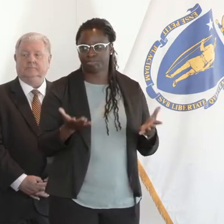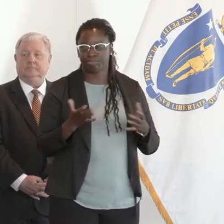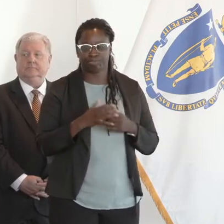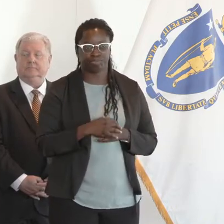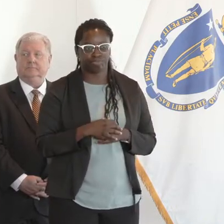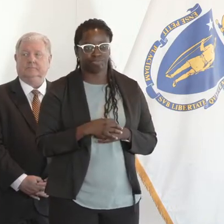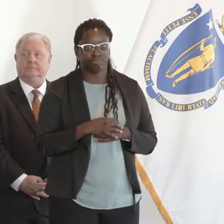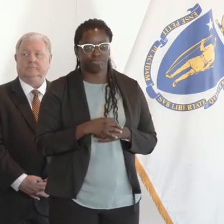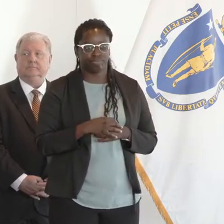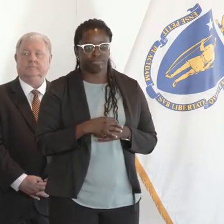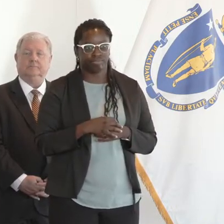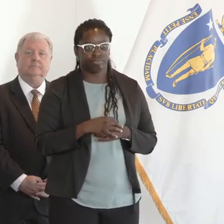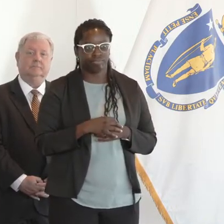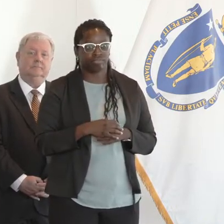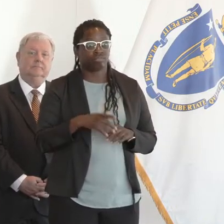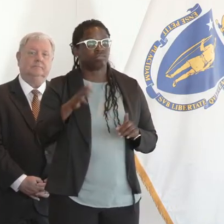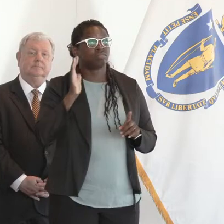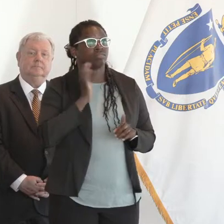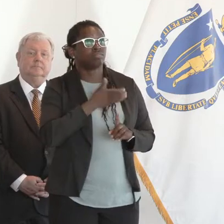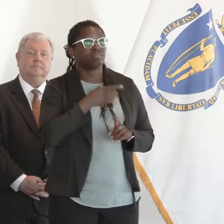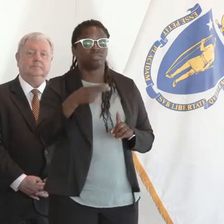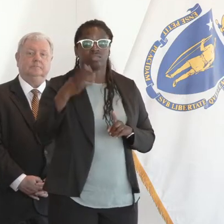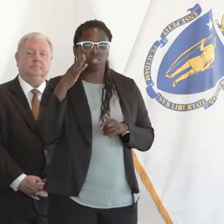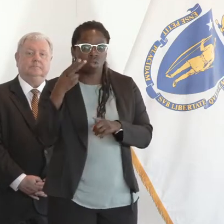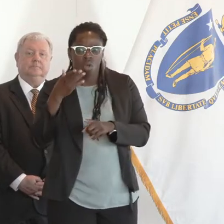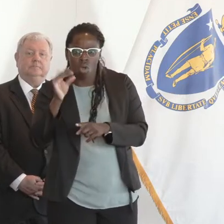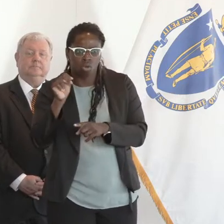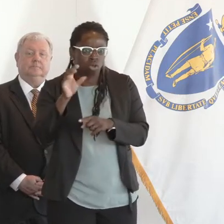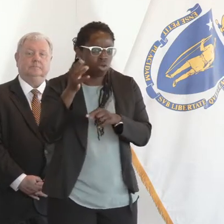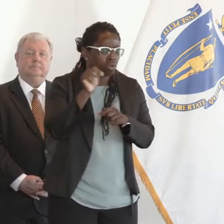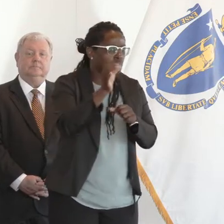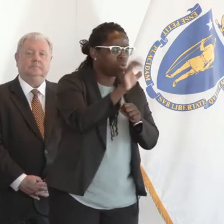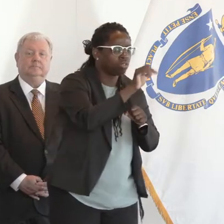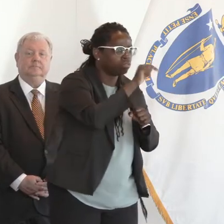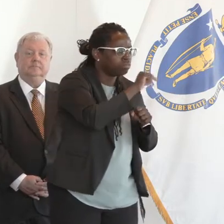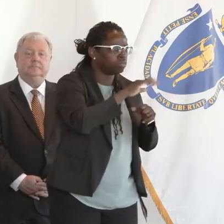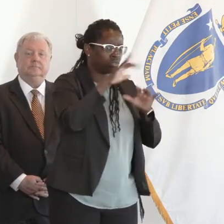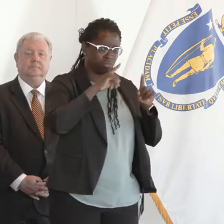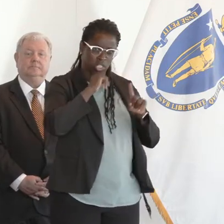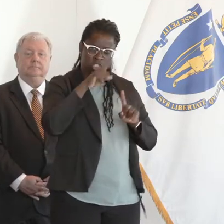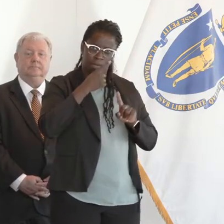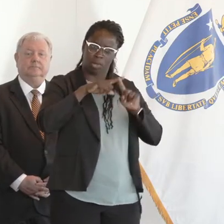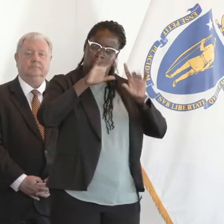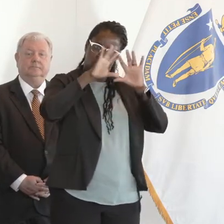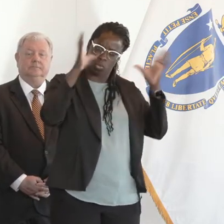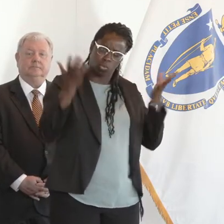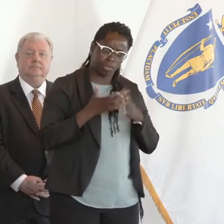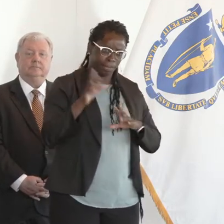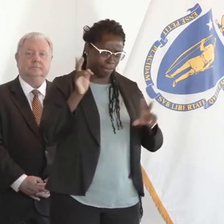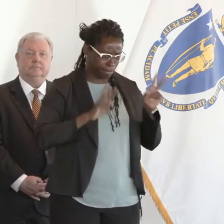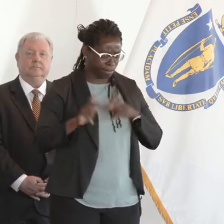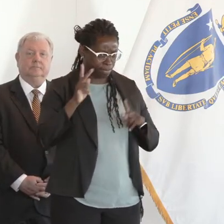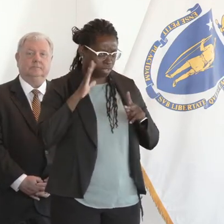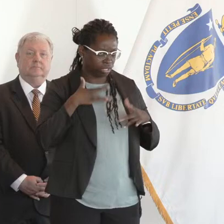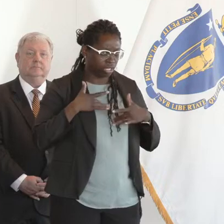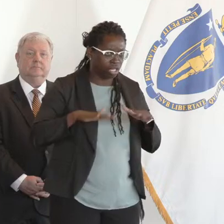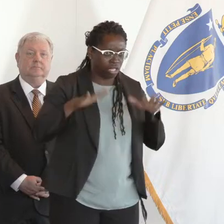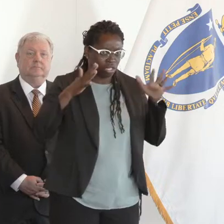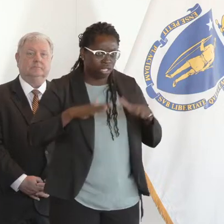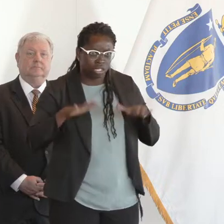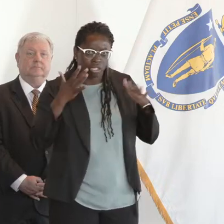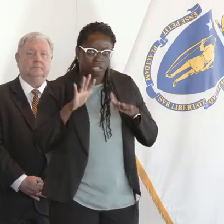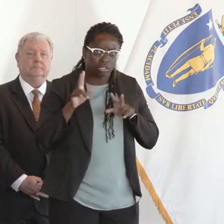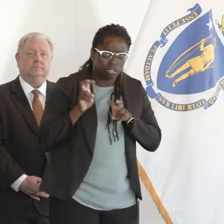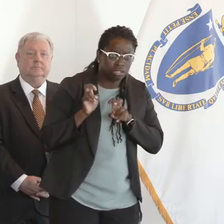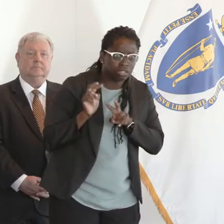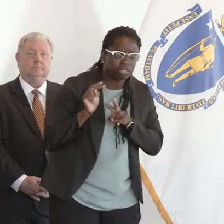jurisdictions, across our countries, and indeed around the world, are anxious right now as they look and see a time of anxiety, a